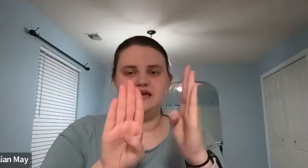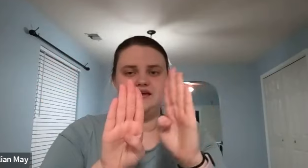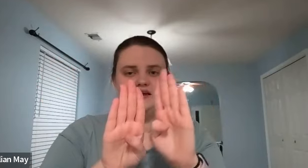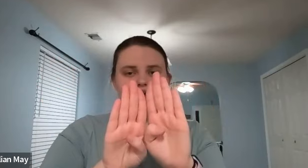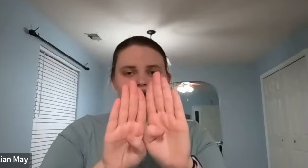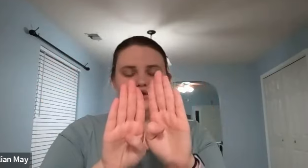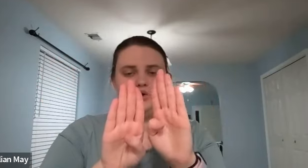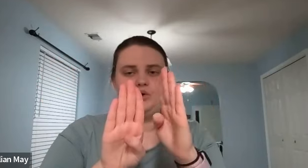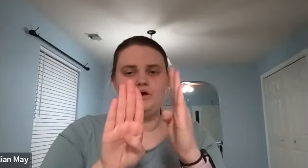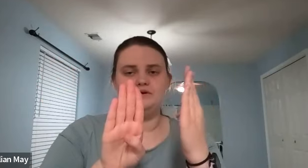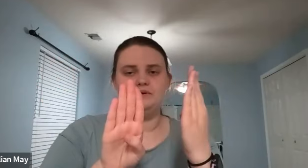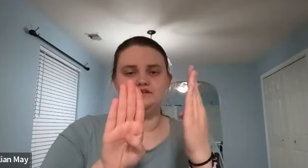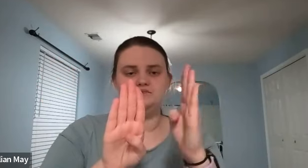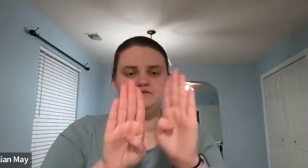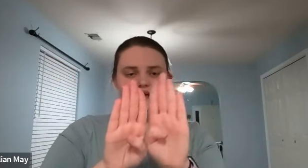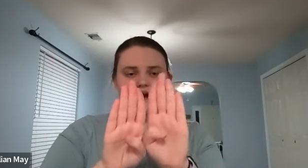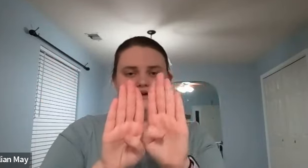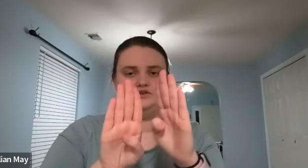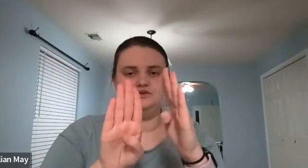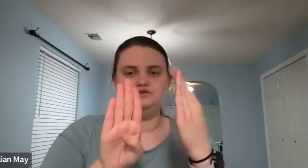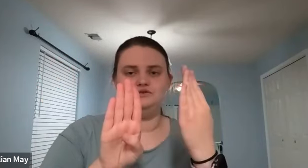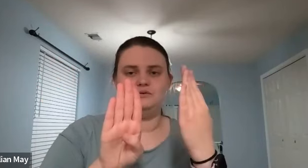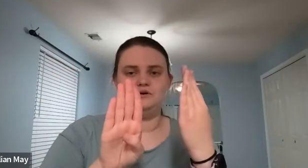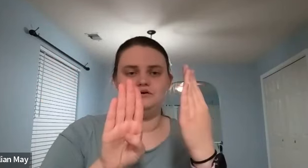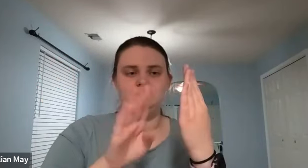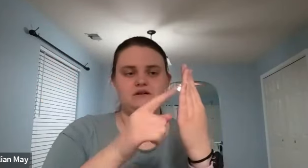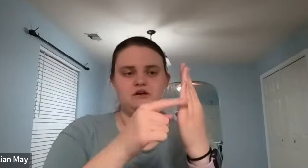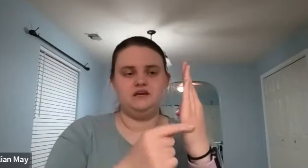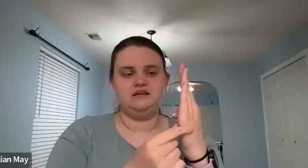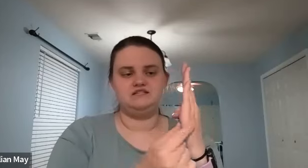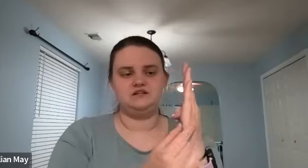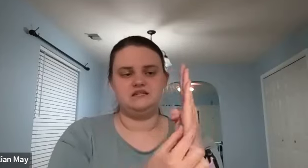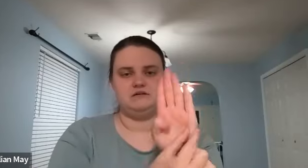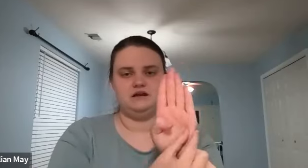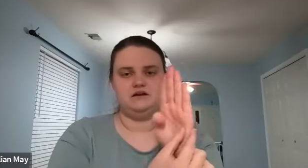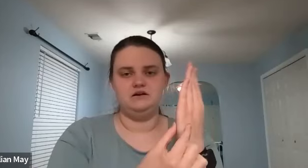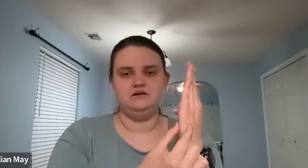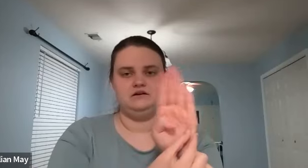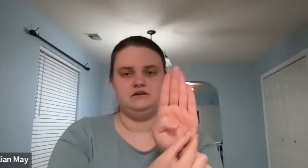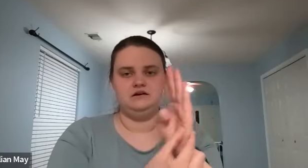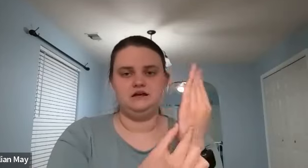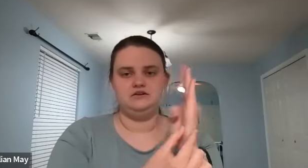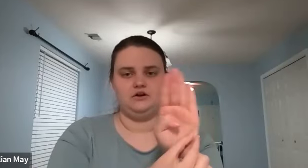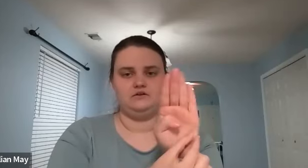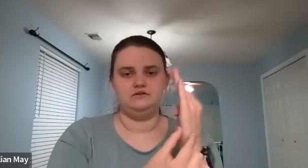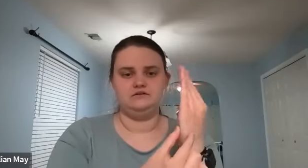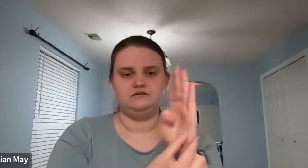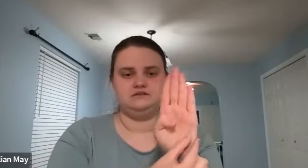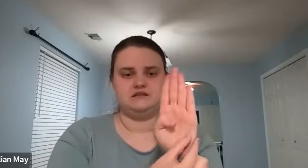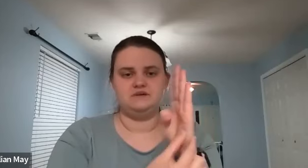stay and your whole other parts move. Door. Like your pinky is going to stay right here and turn. Does that make